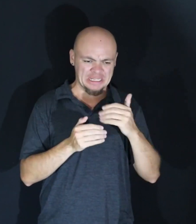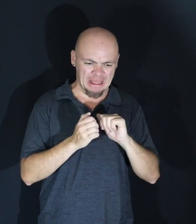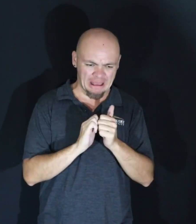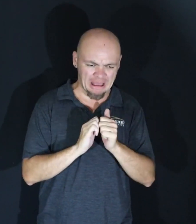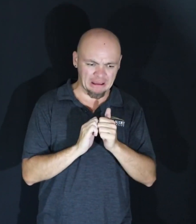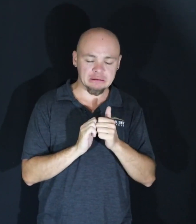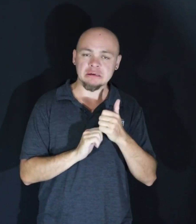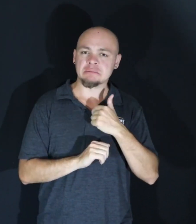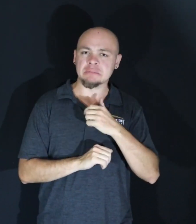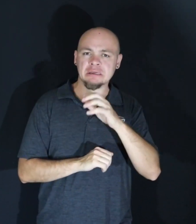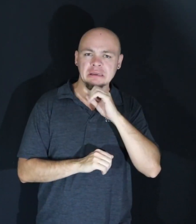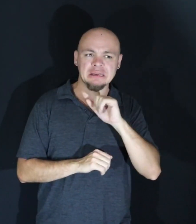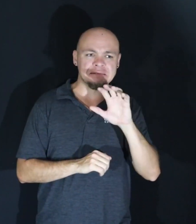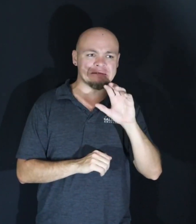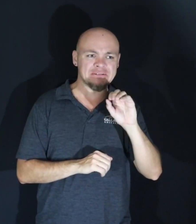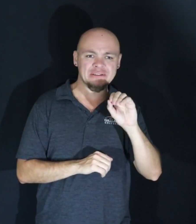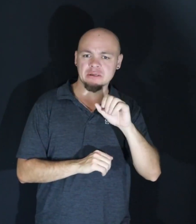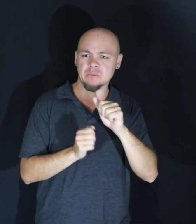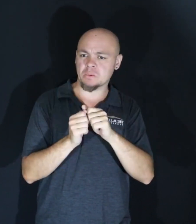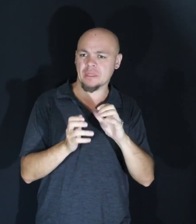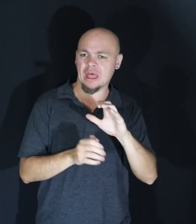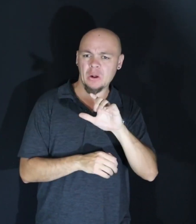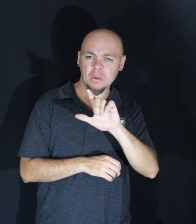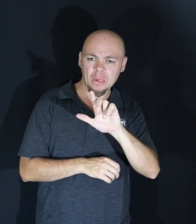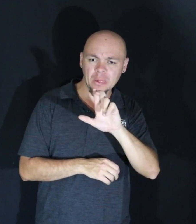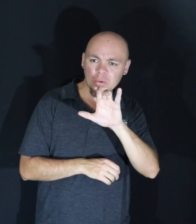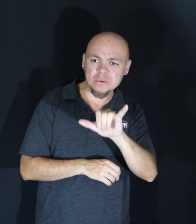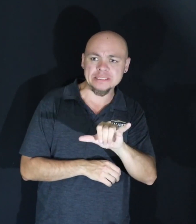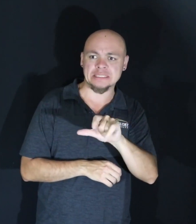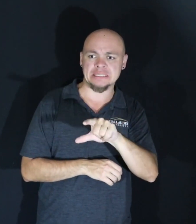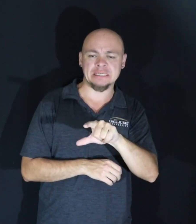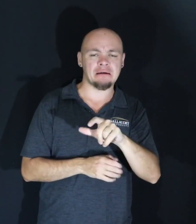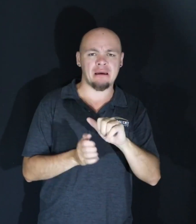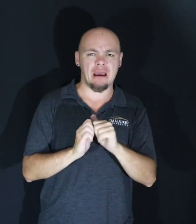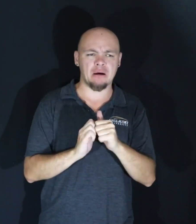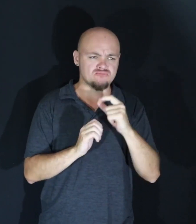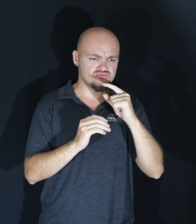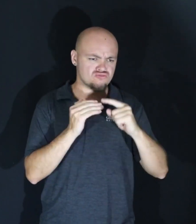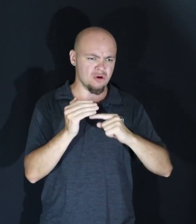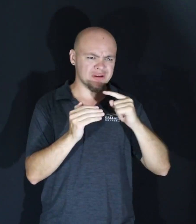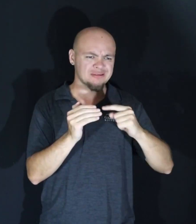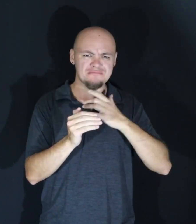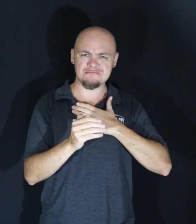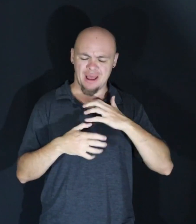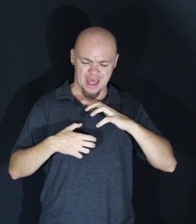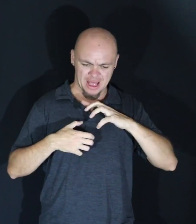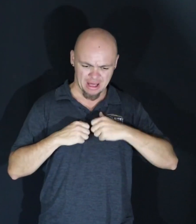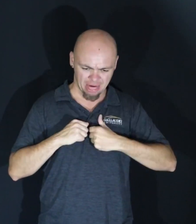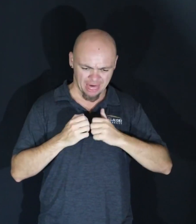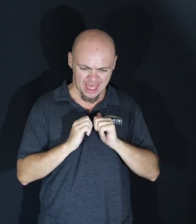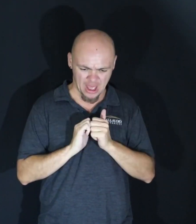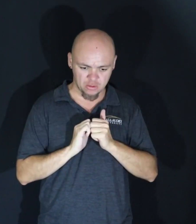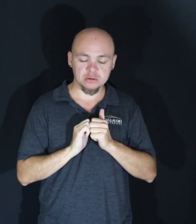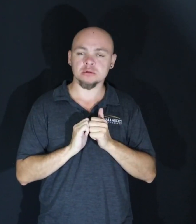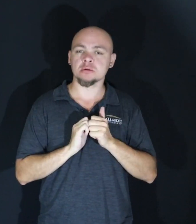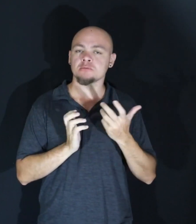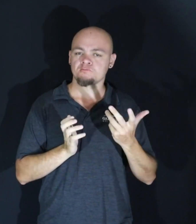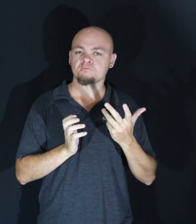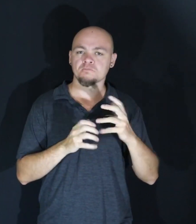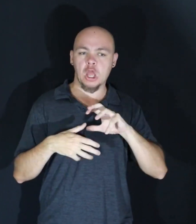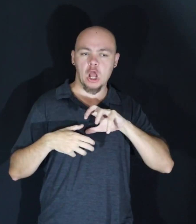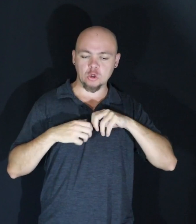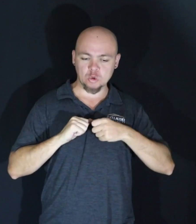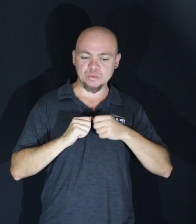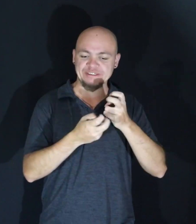my 50s without Lucy. I needed to find a place to process my grief, and it felt logical to look for a grief